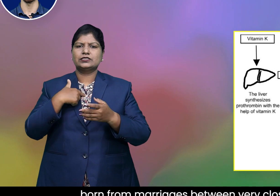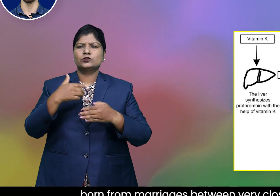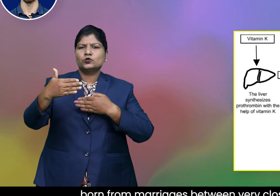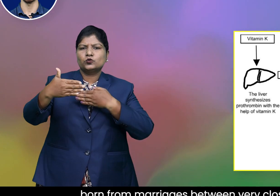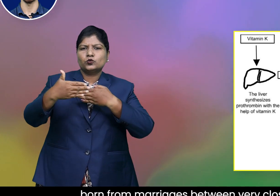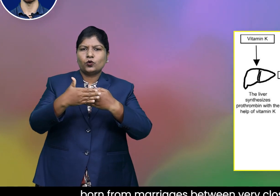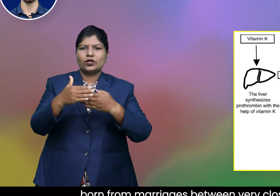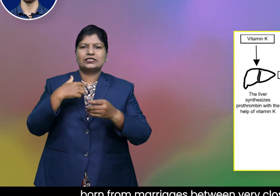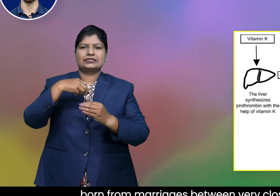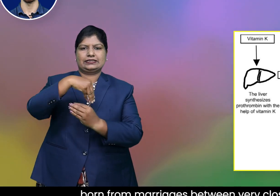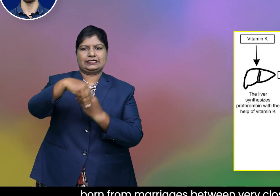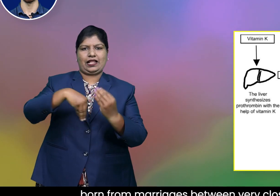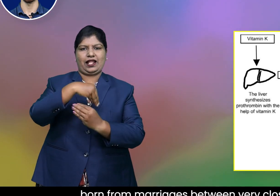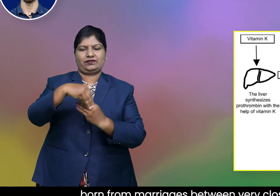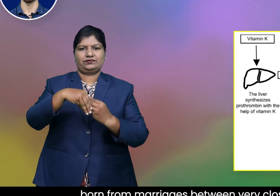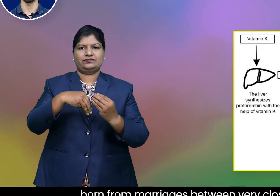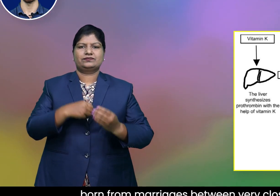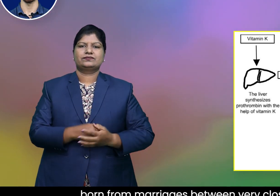relatives.